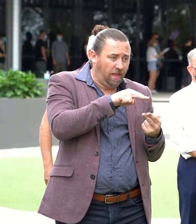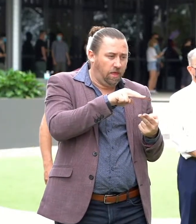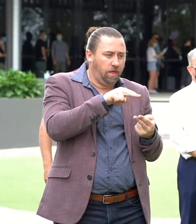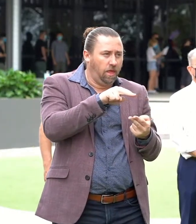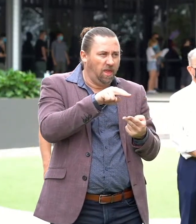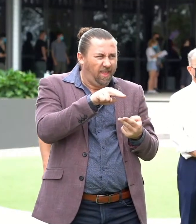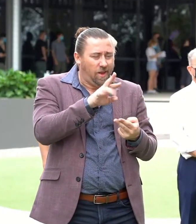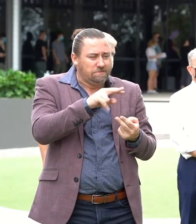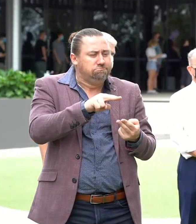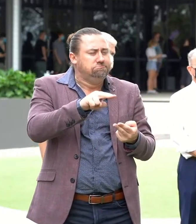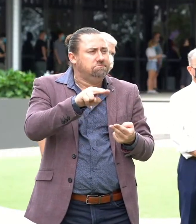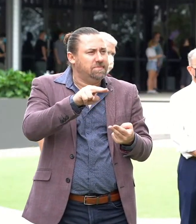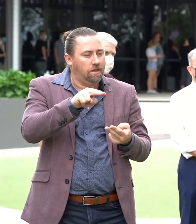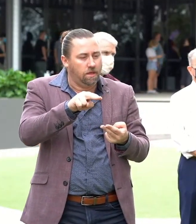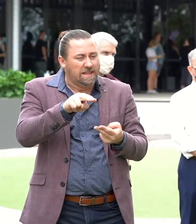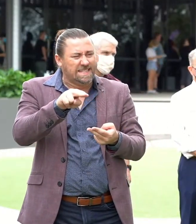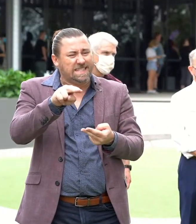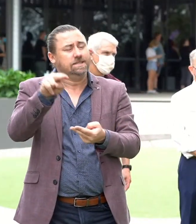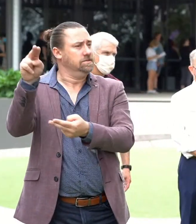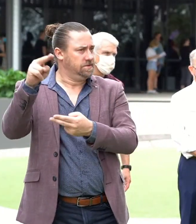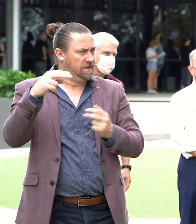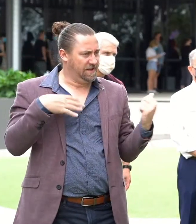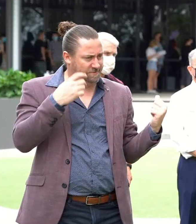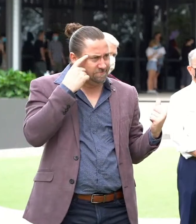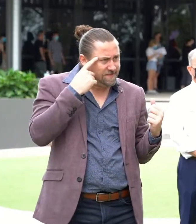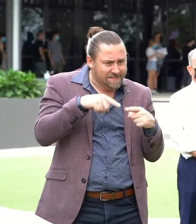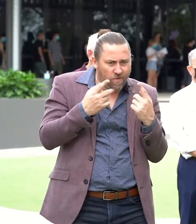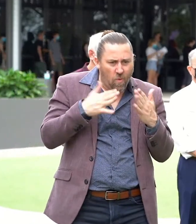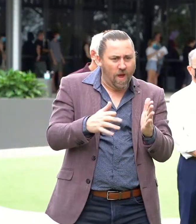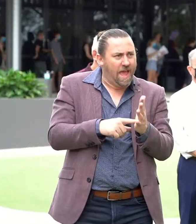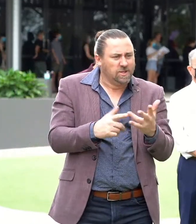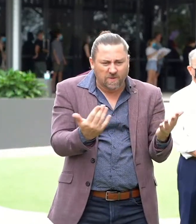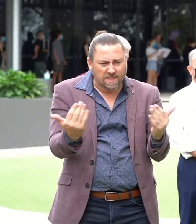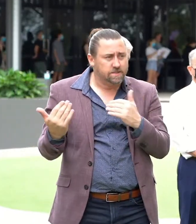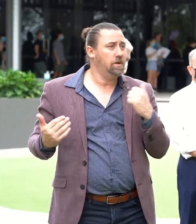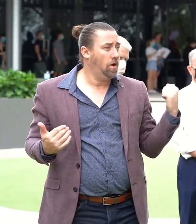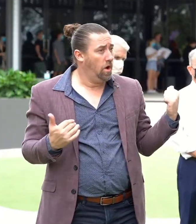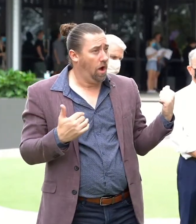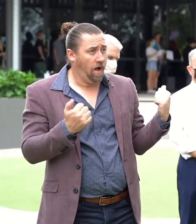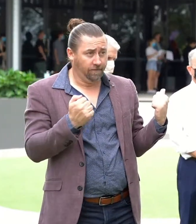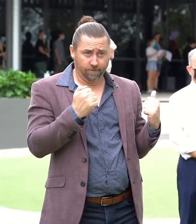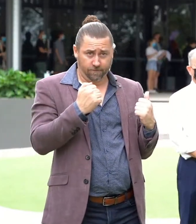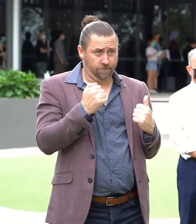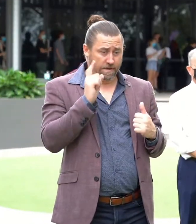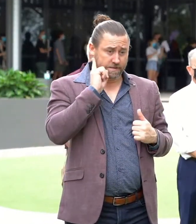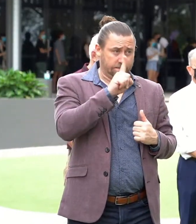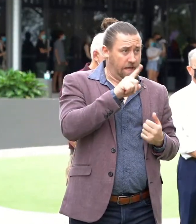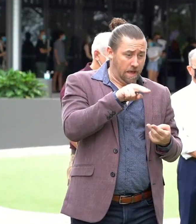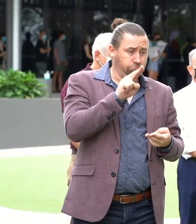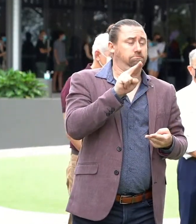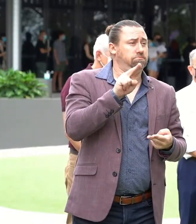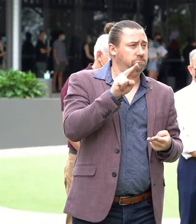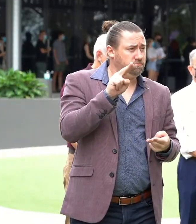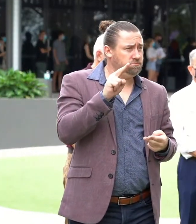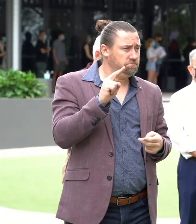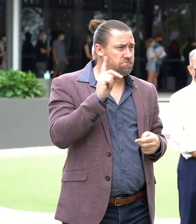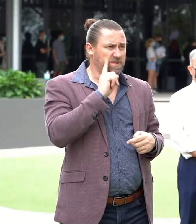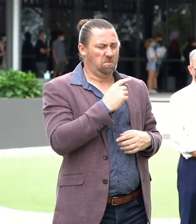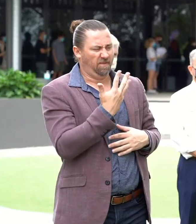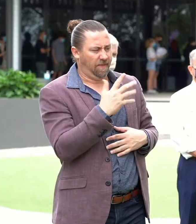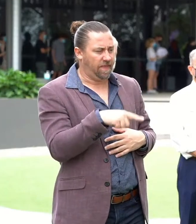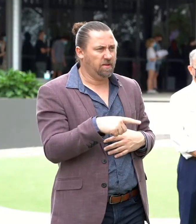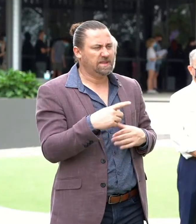government hoped. Is it time to change up the strategy? Well, we have seen a bit of an uplift, which is great today. We were hovering around the 15,000